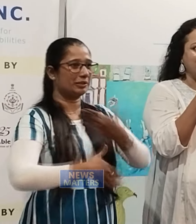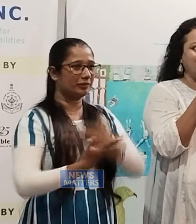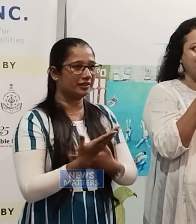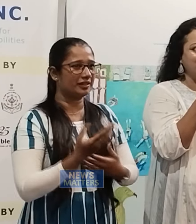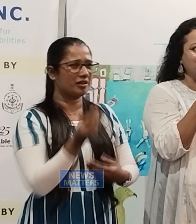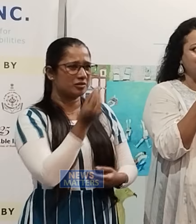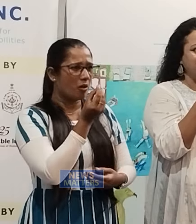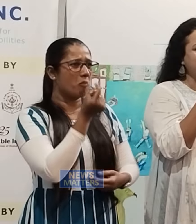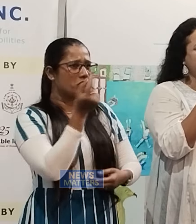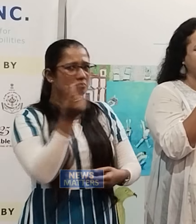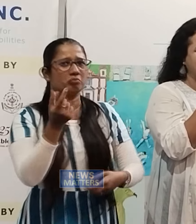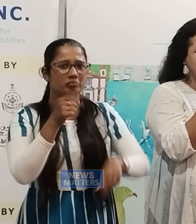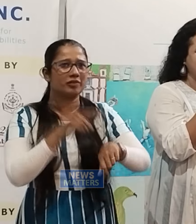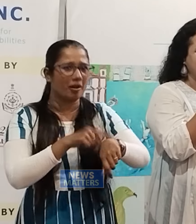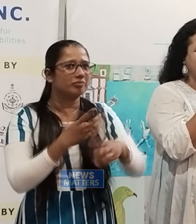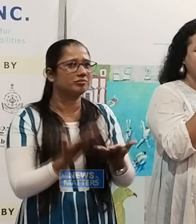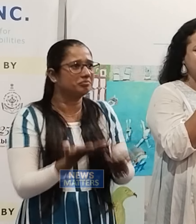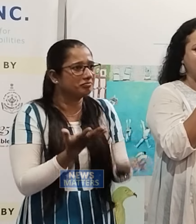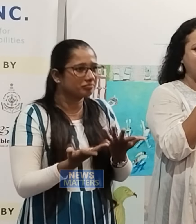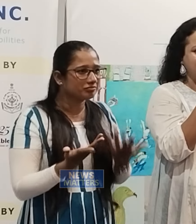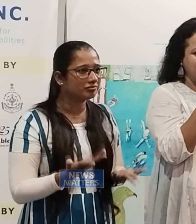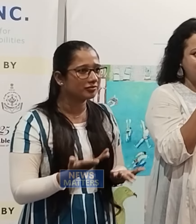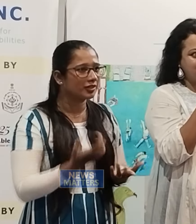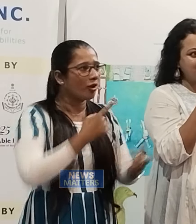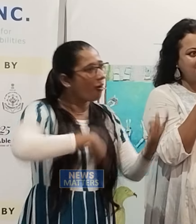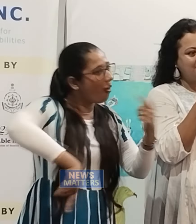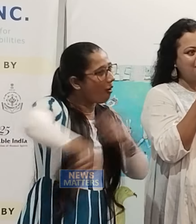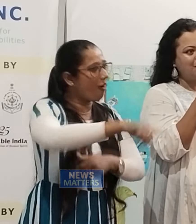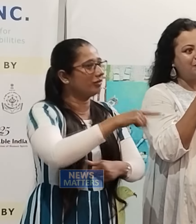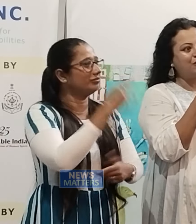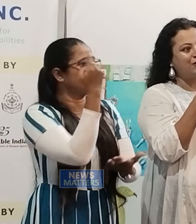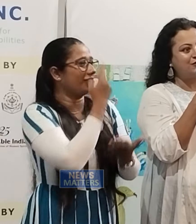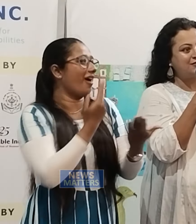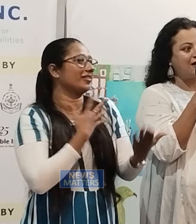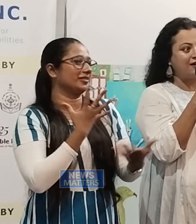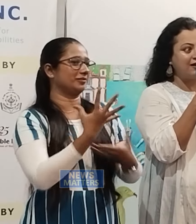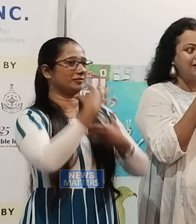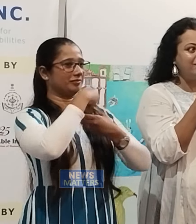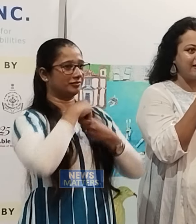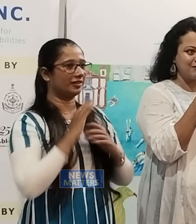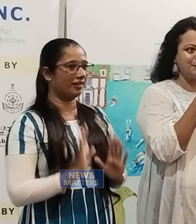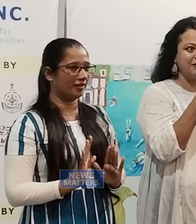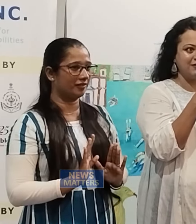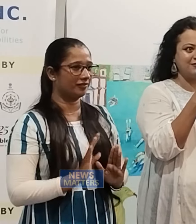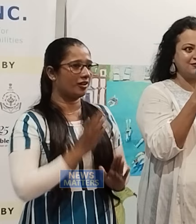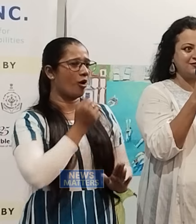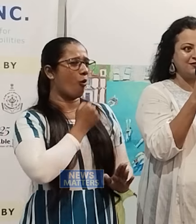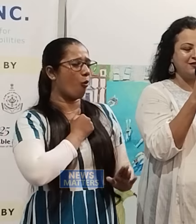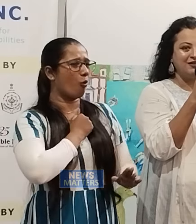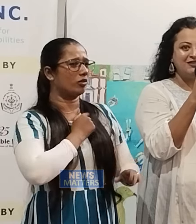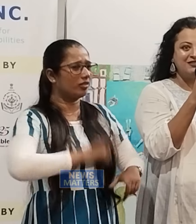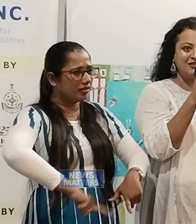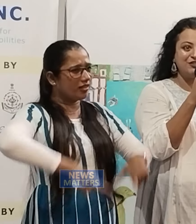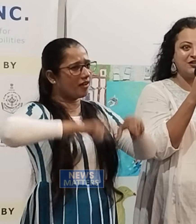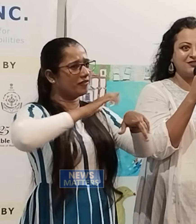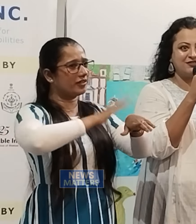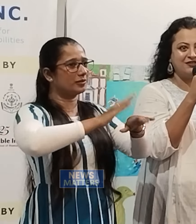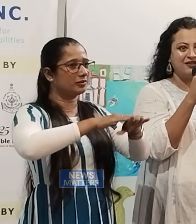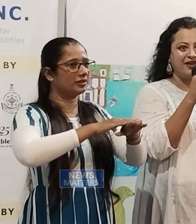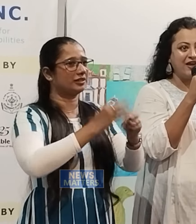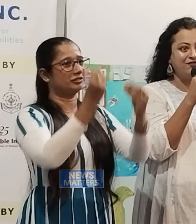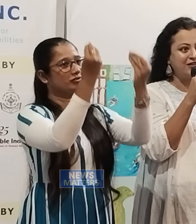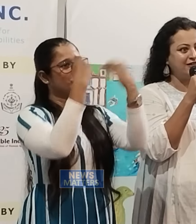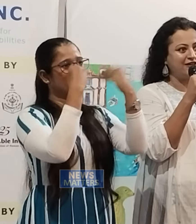each of you, each of us, is an artist, because our lived experiences teach